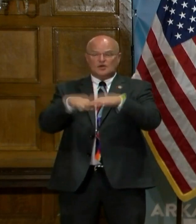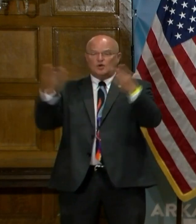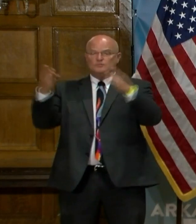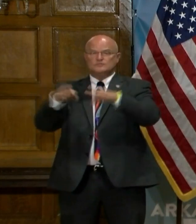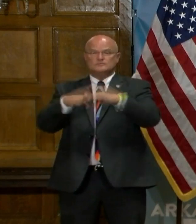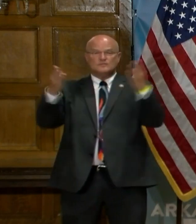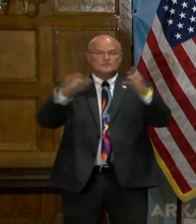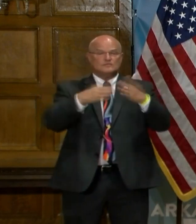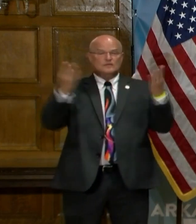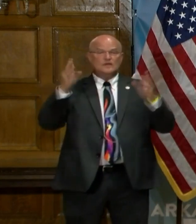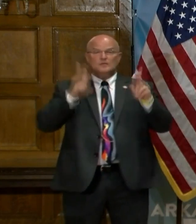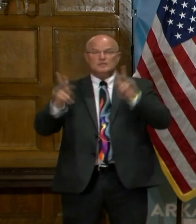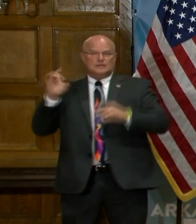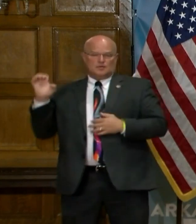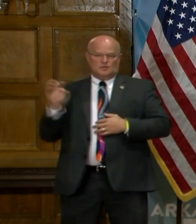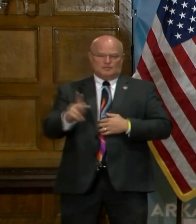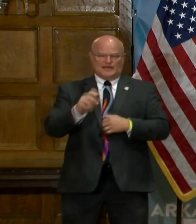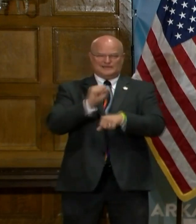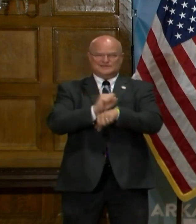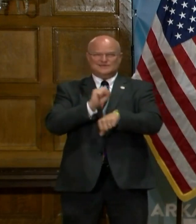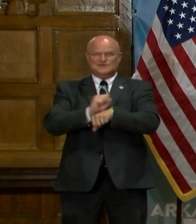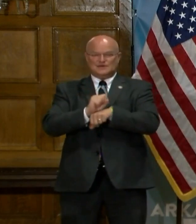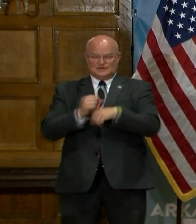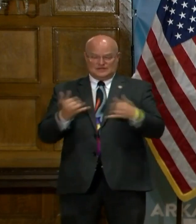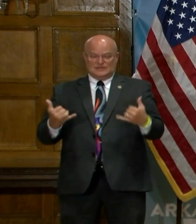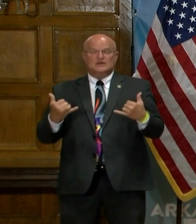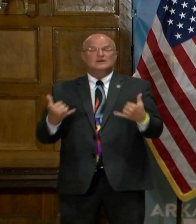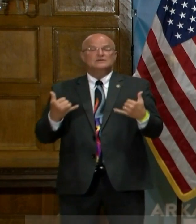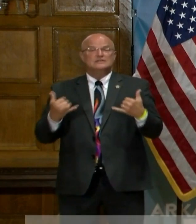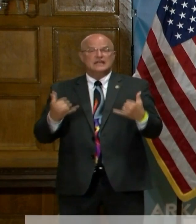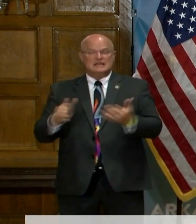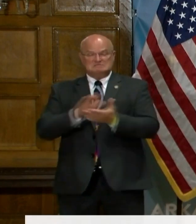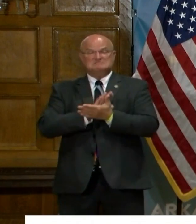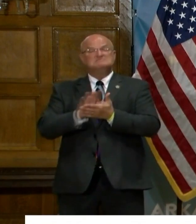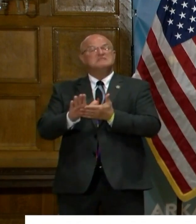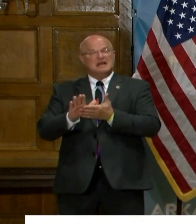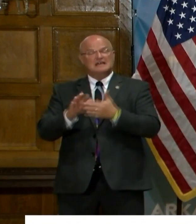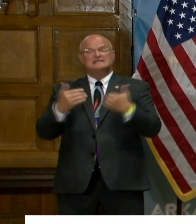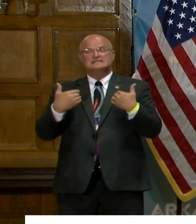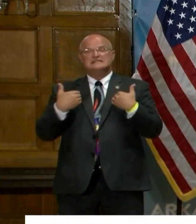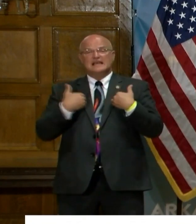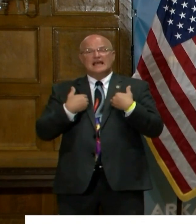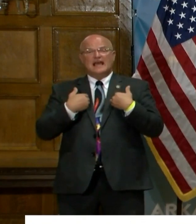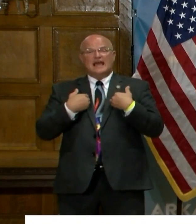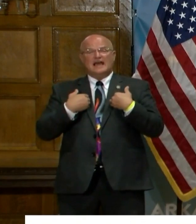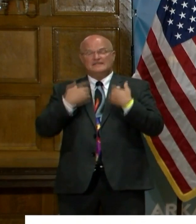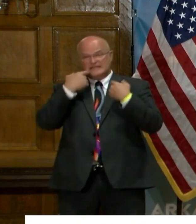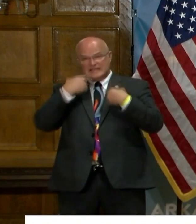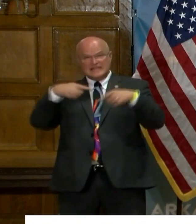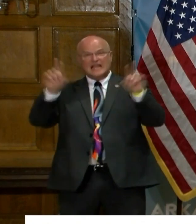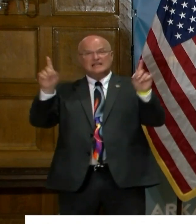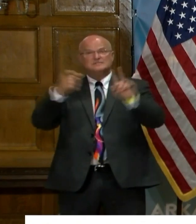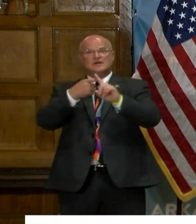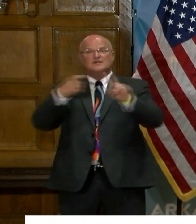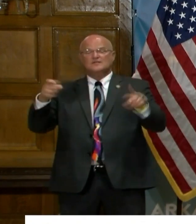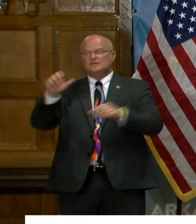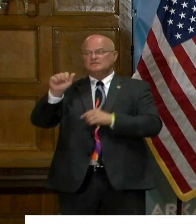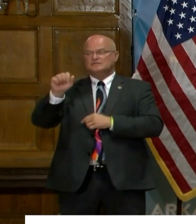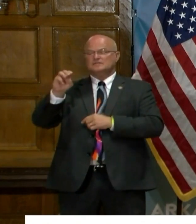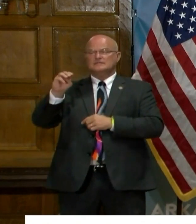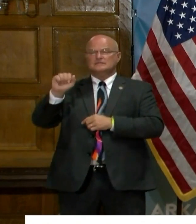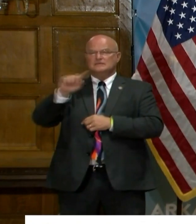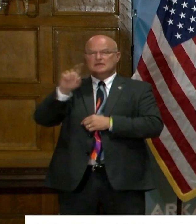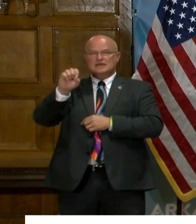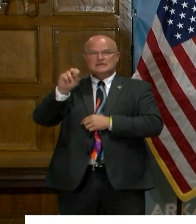and people are going back to work. And so today it was nice to be able to have the announcement from Amazon on